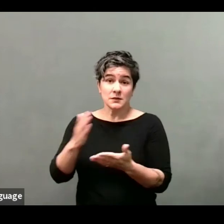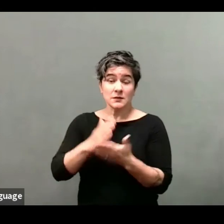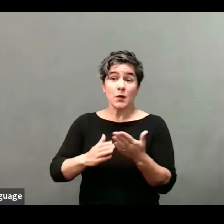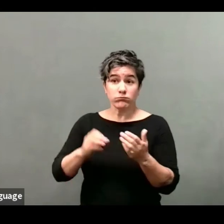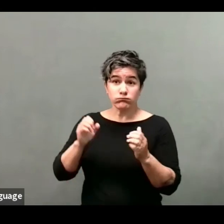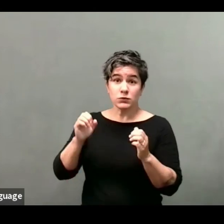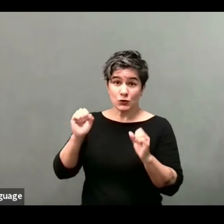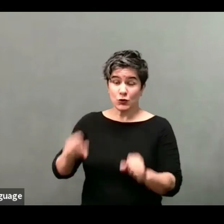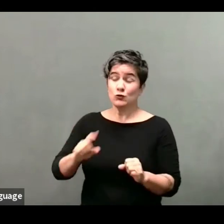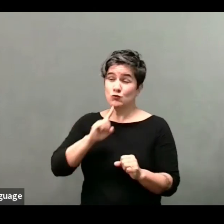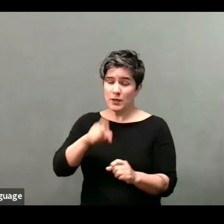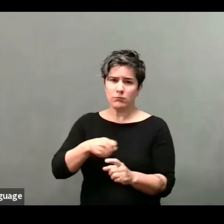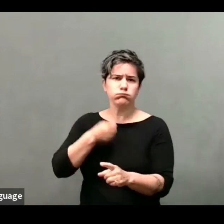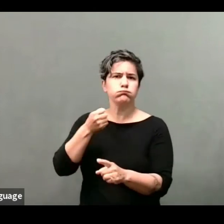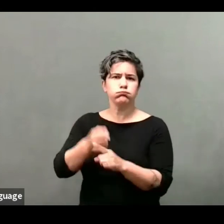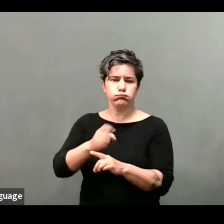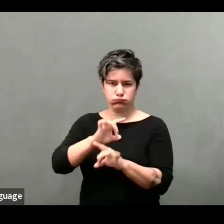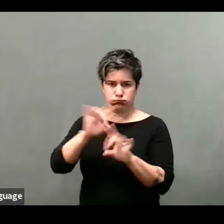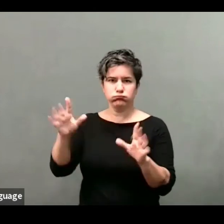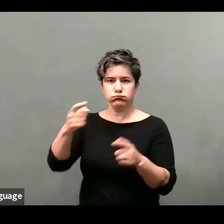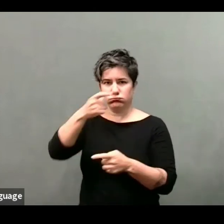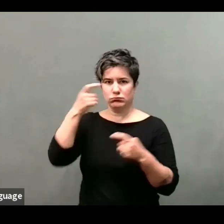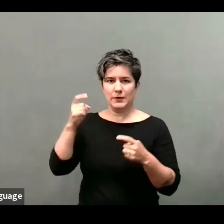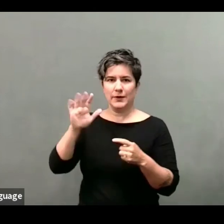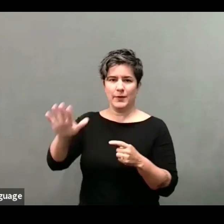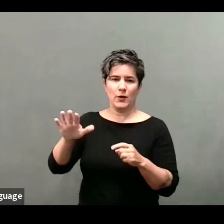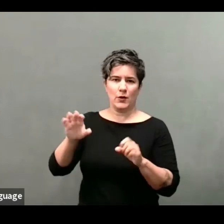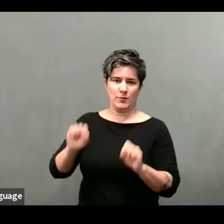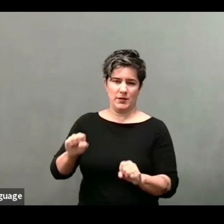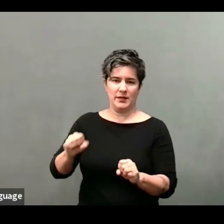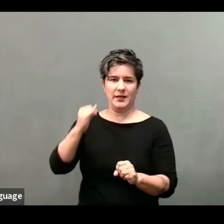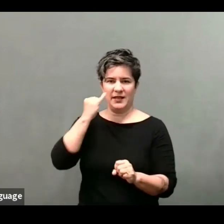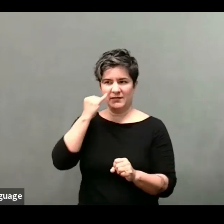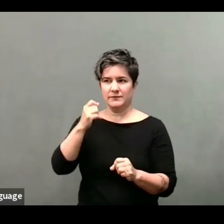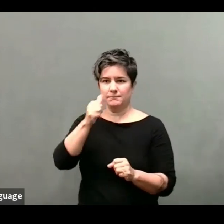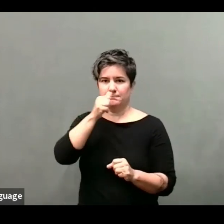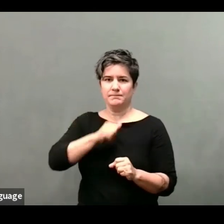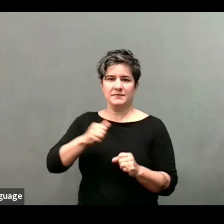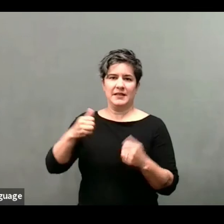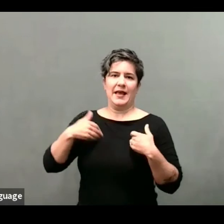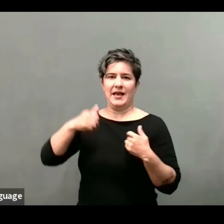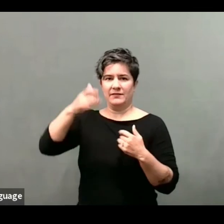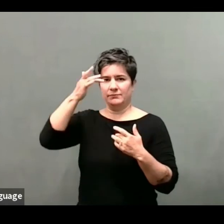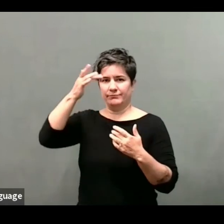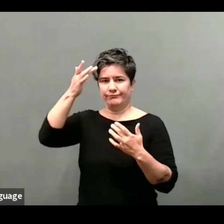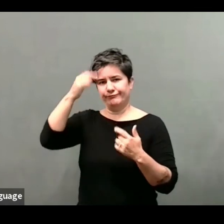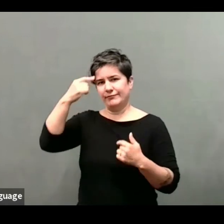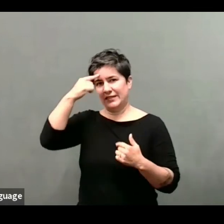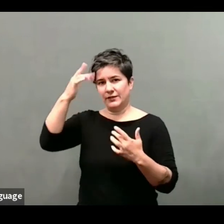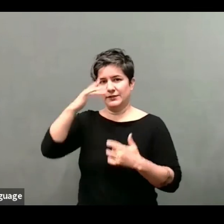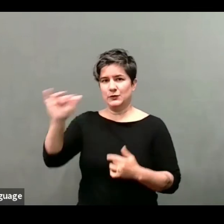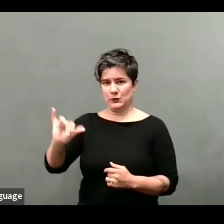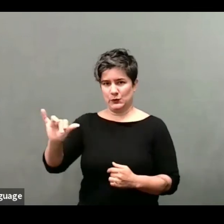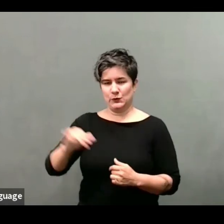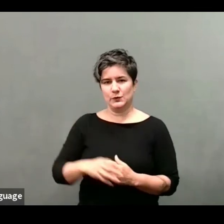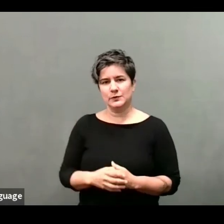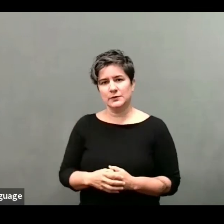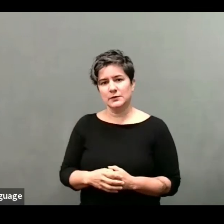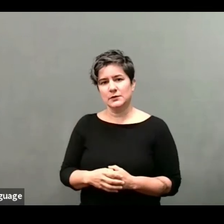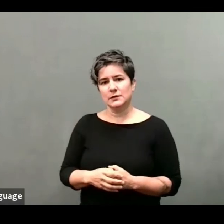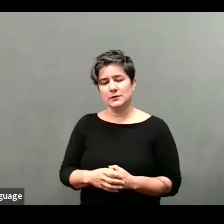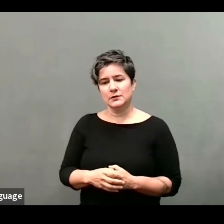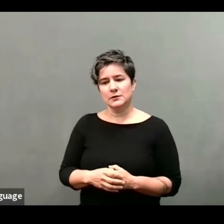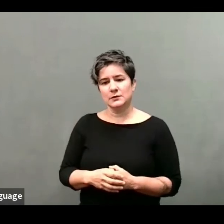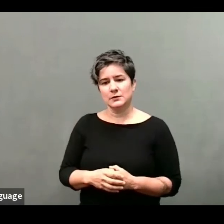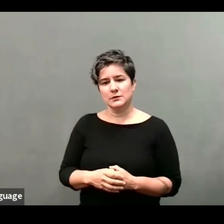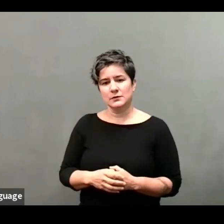is that it could hugely impact that patient's ability. There is no one size fits all answer to this. Just